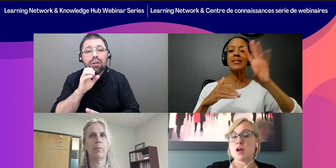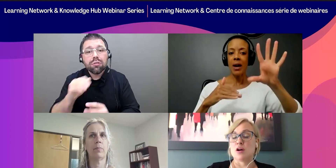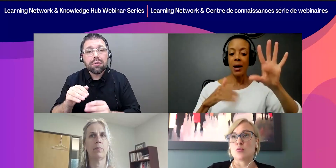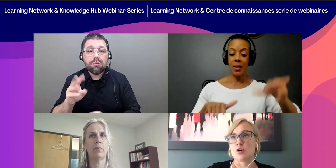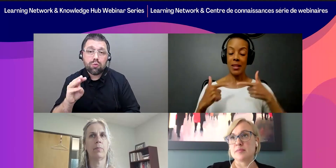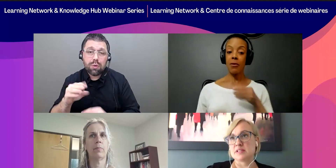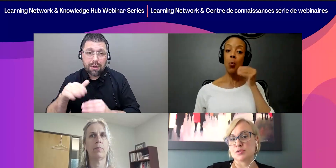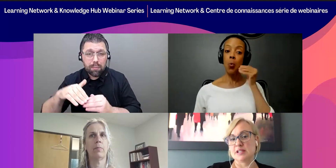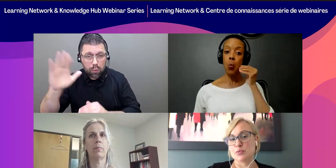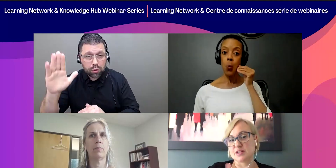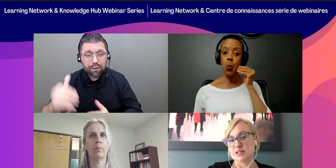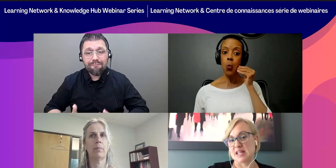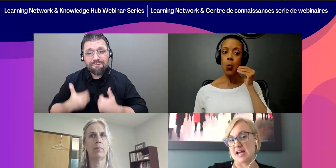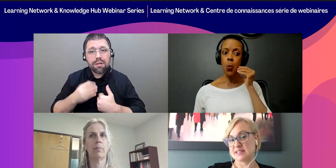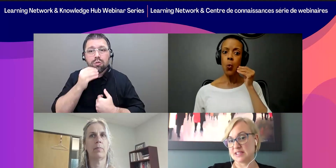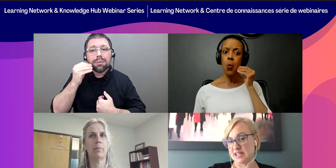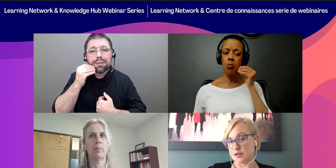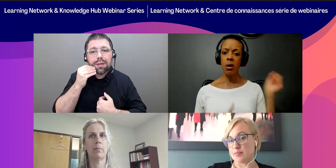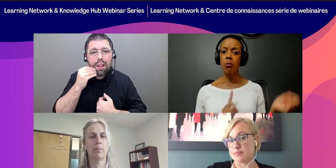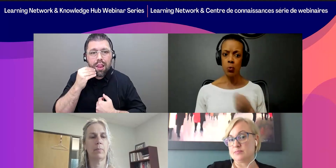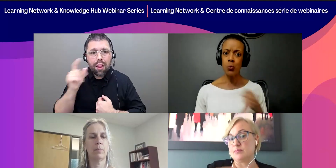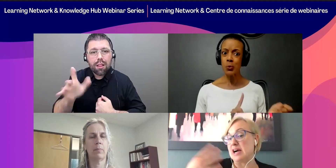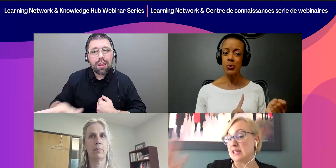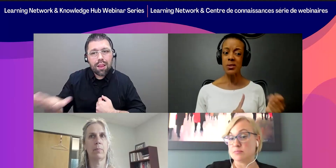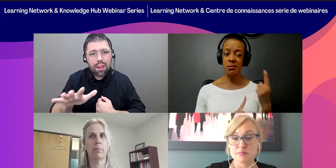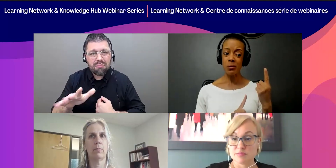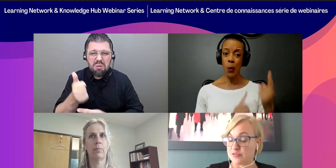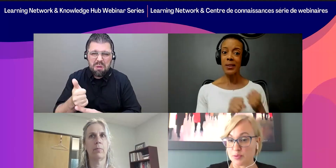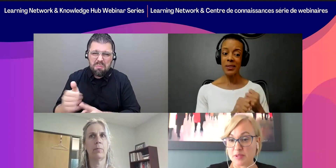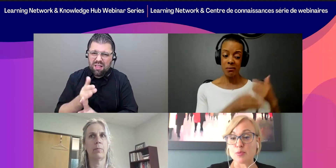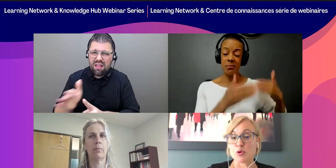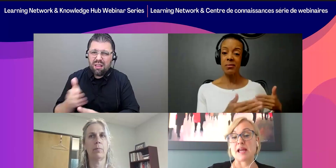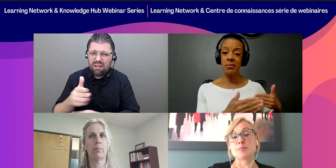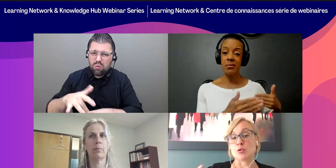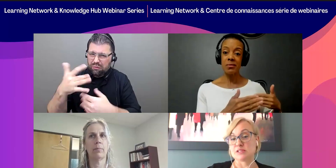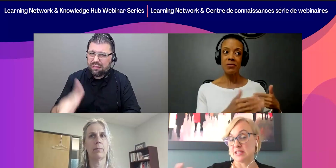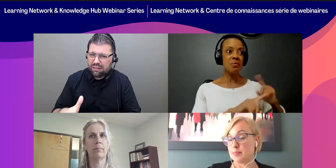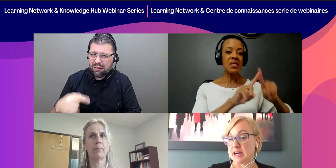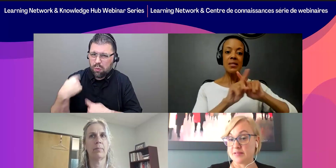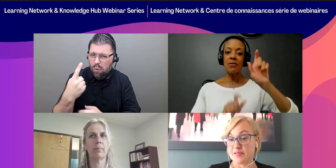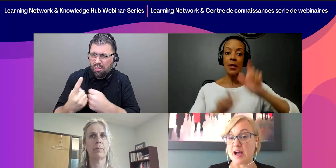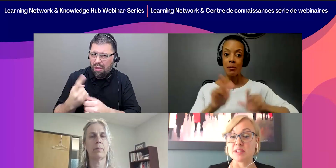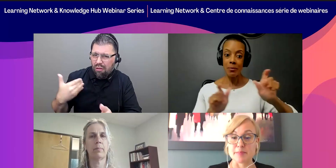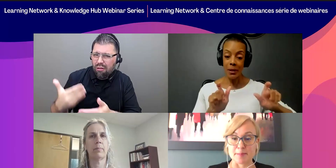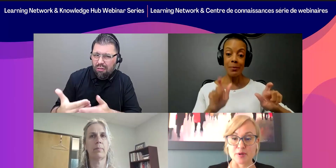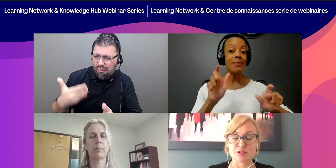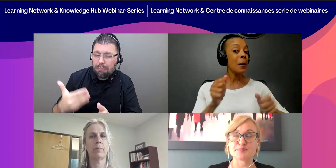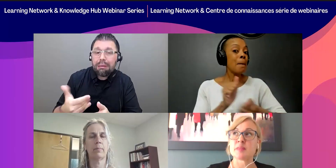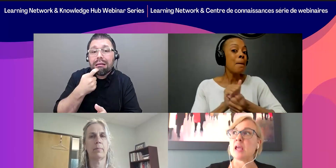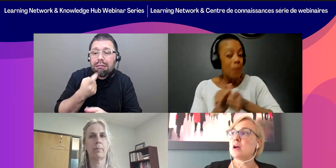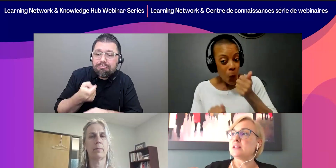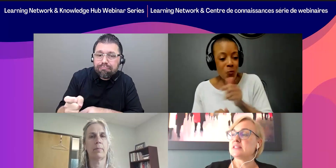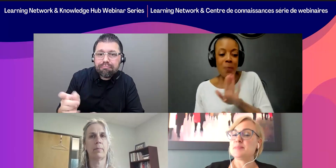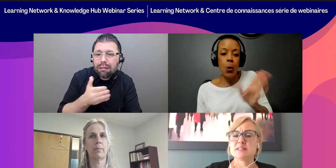home were mistreated within the last year by different people and mostly by family